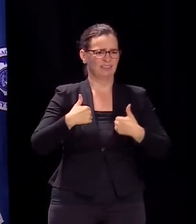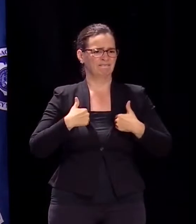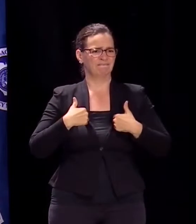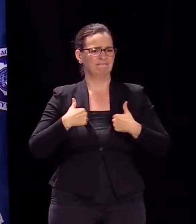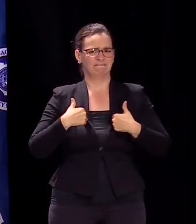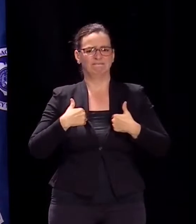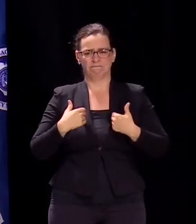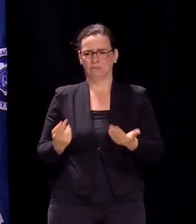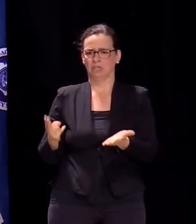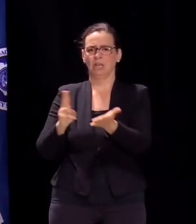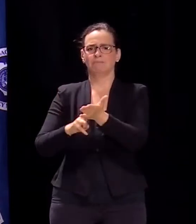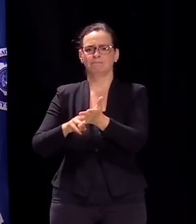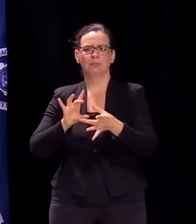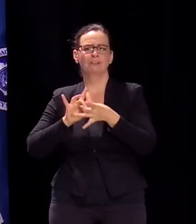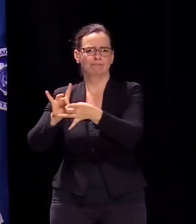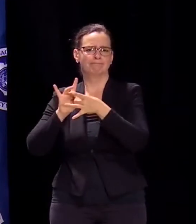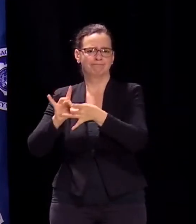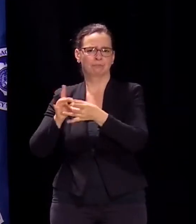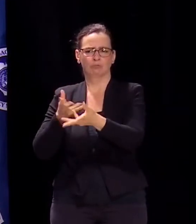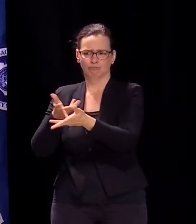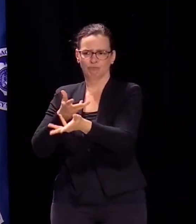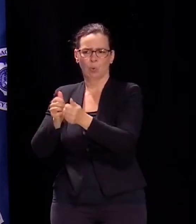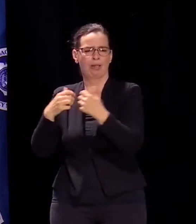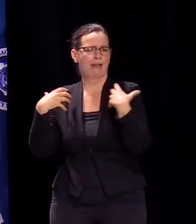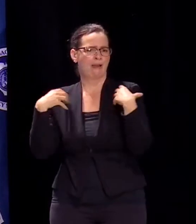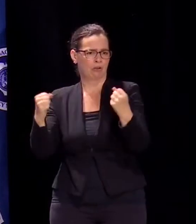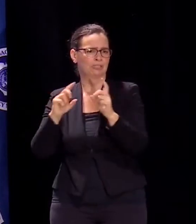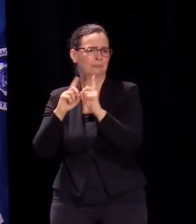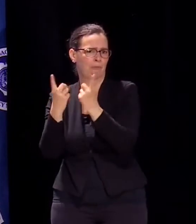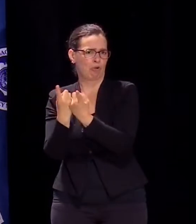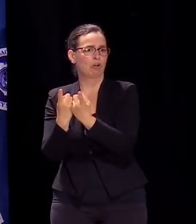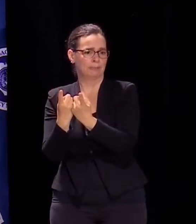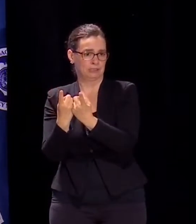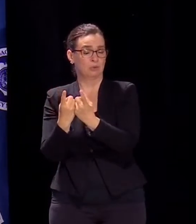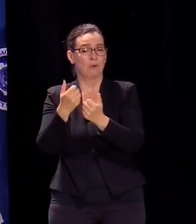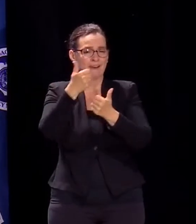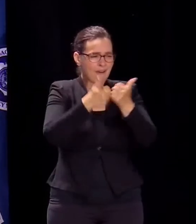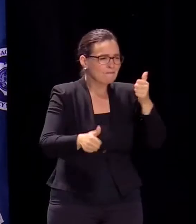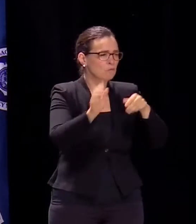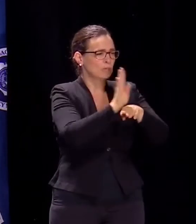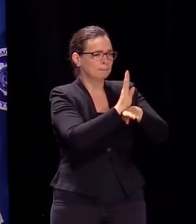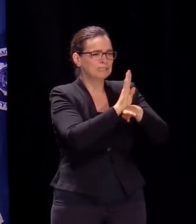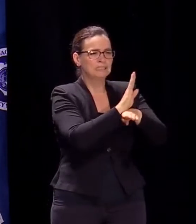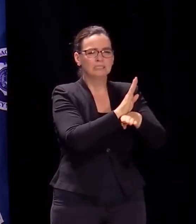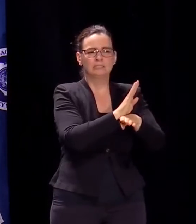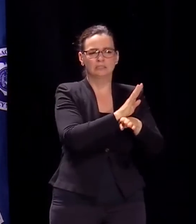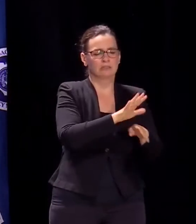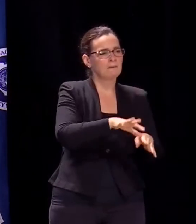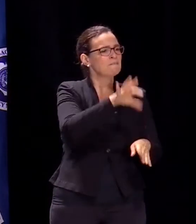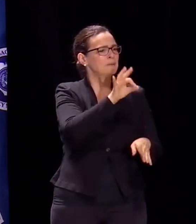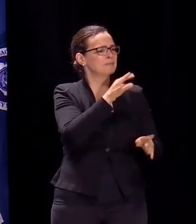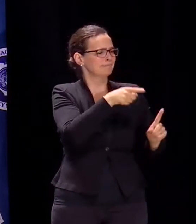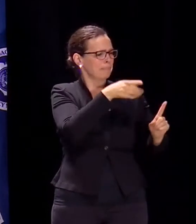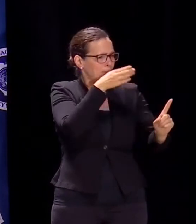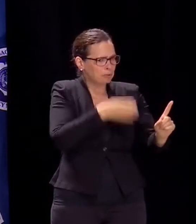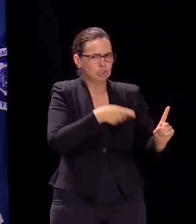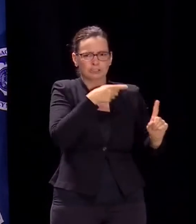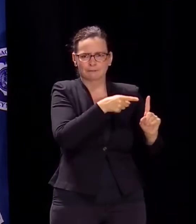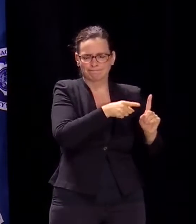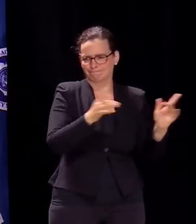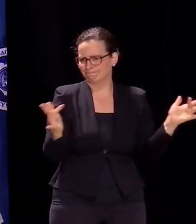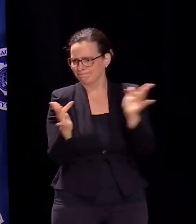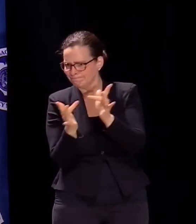test positive. This will allow our contact tracers and our health department to identify staff